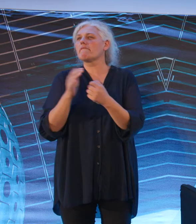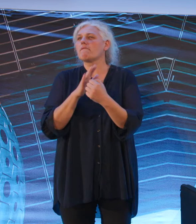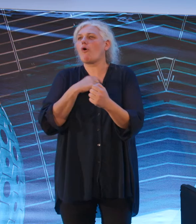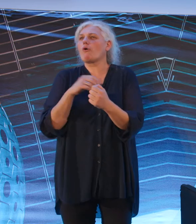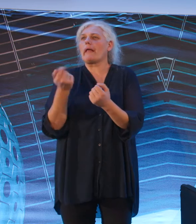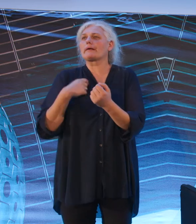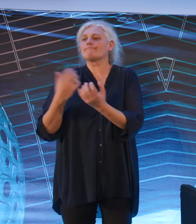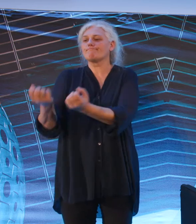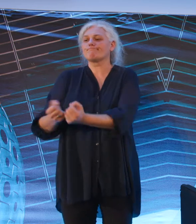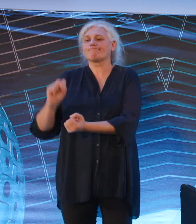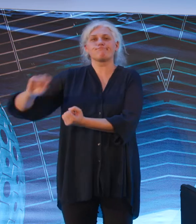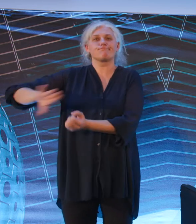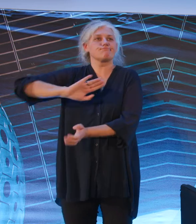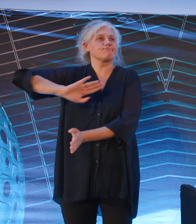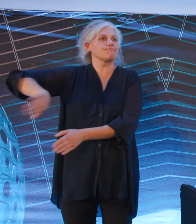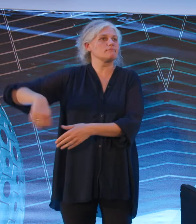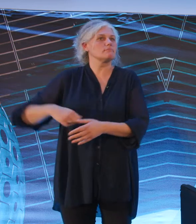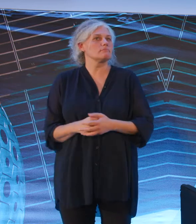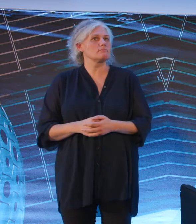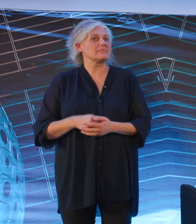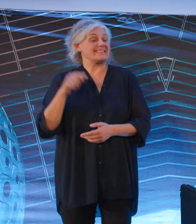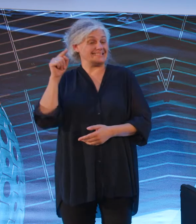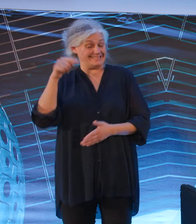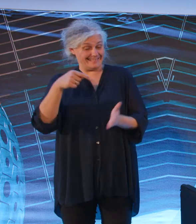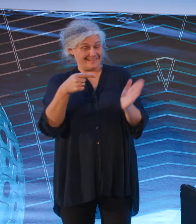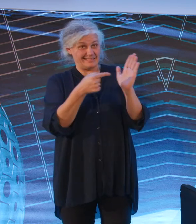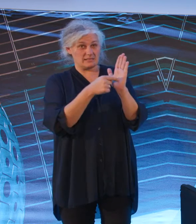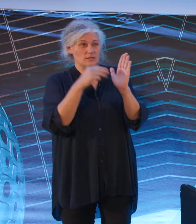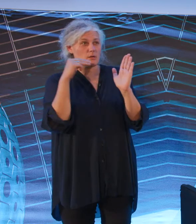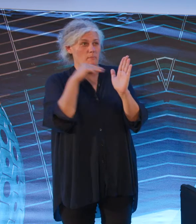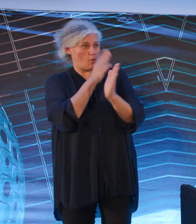drawer. It is a call to action.